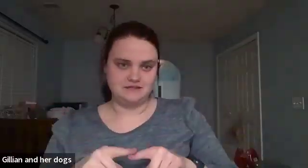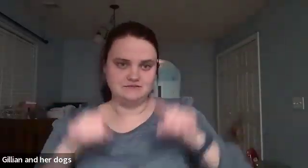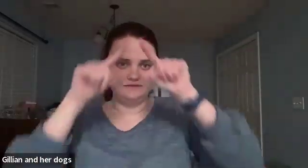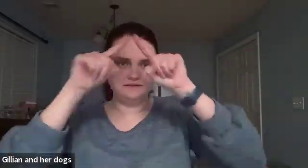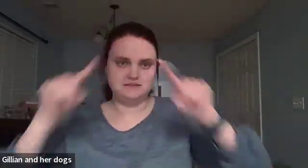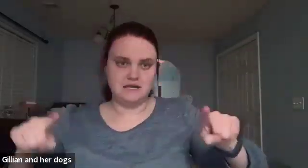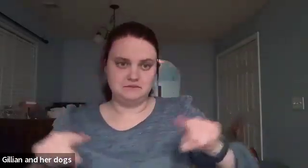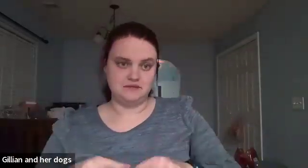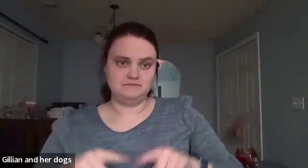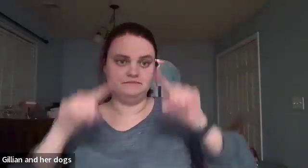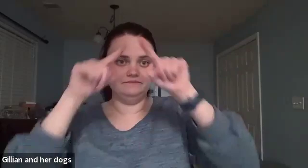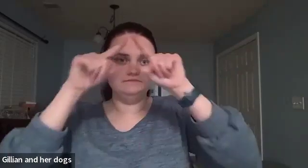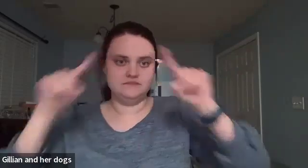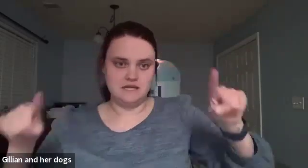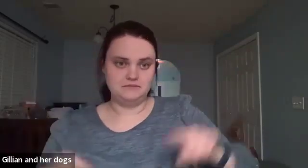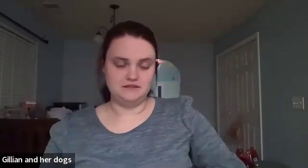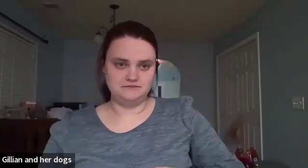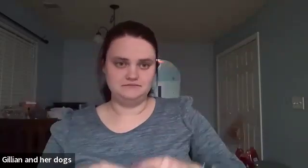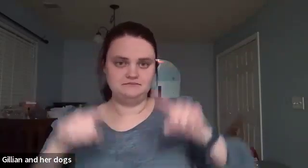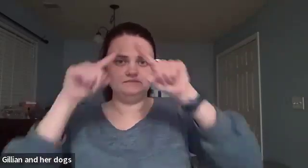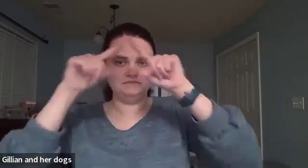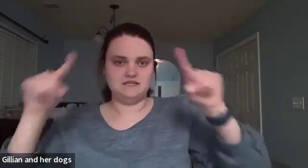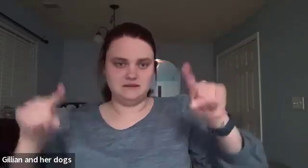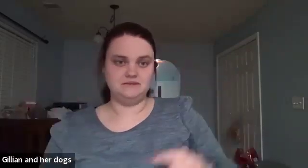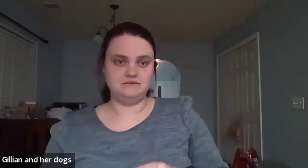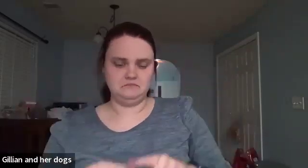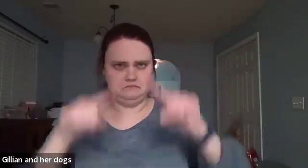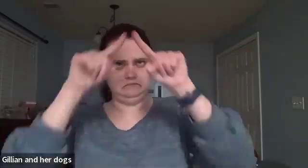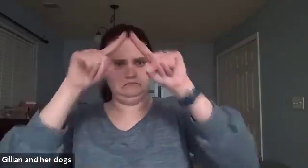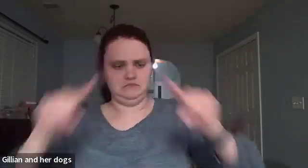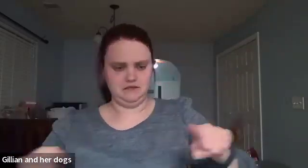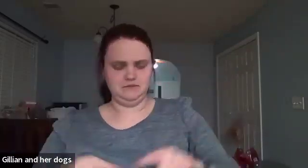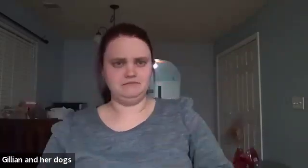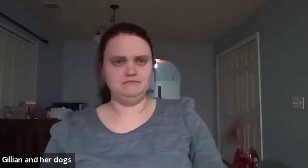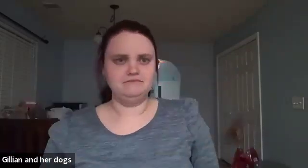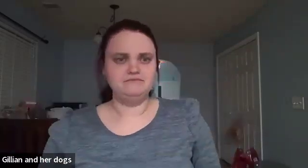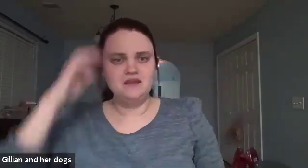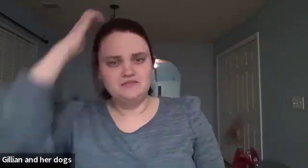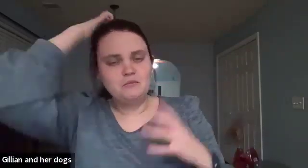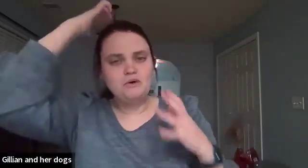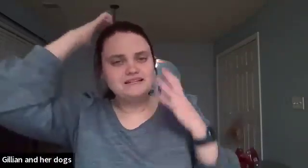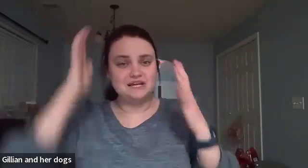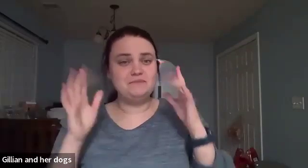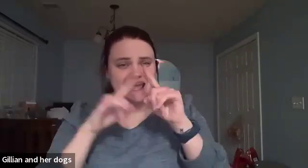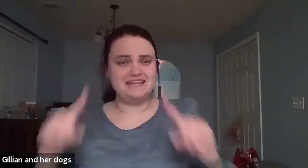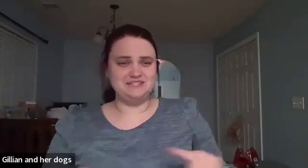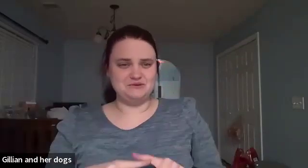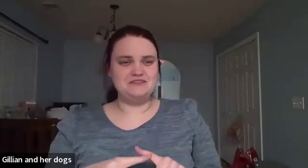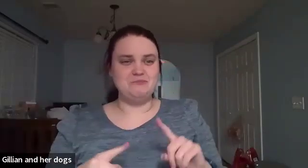diamond, diamond, diamond, diamond, diamond. The more I stare at my hands doing it, the